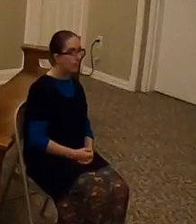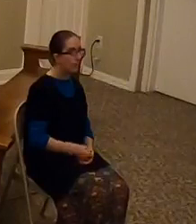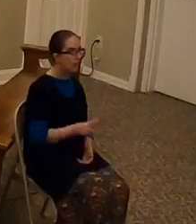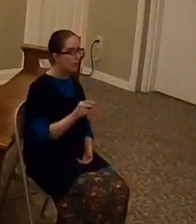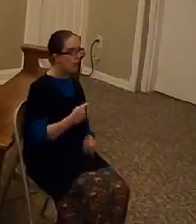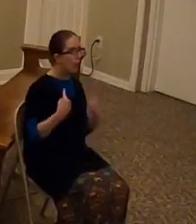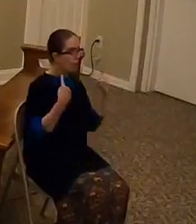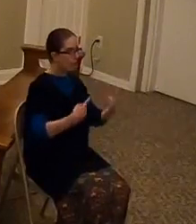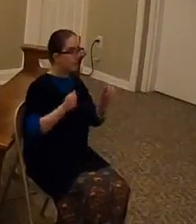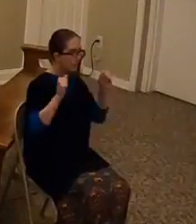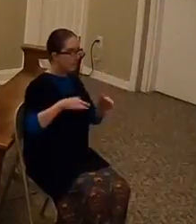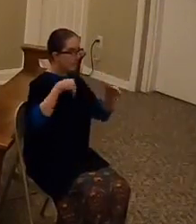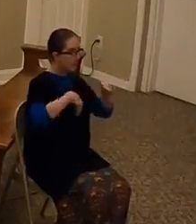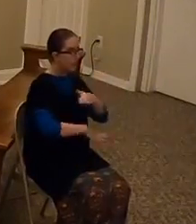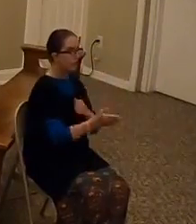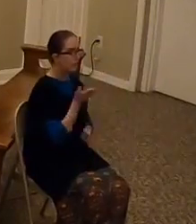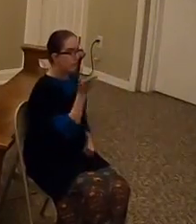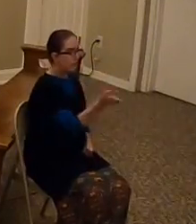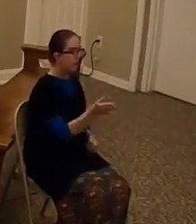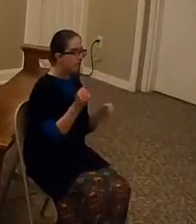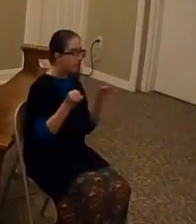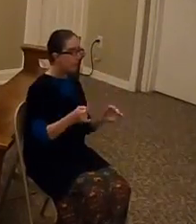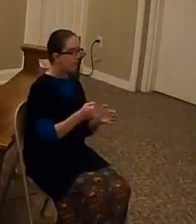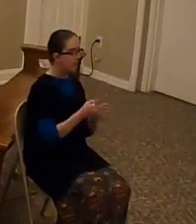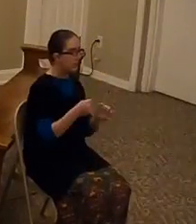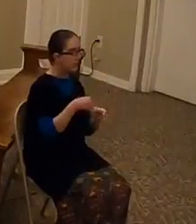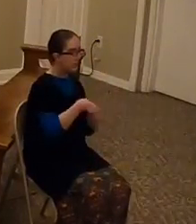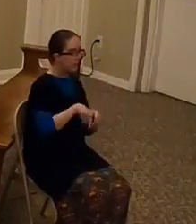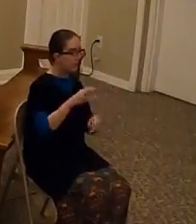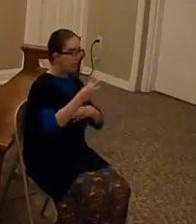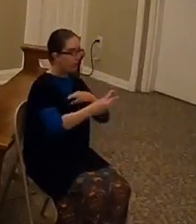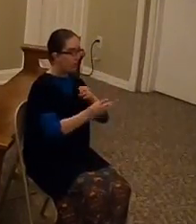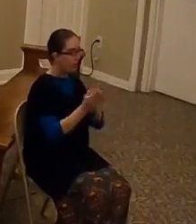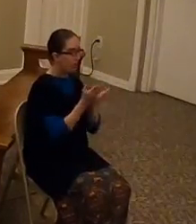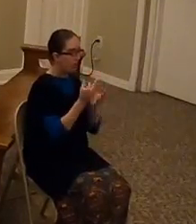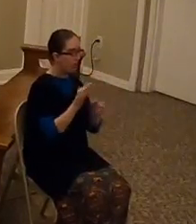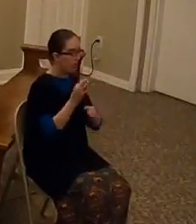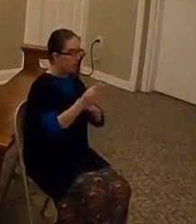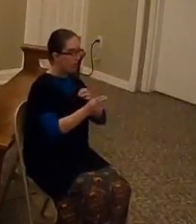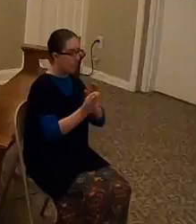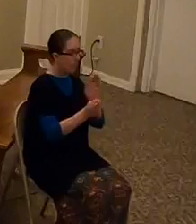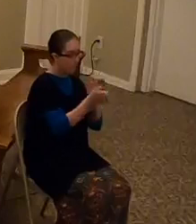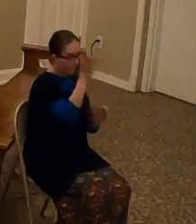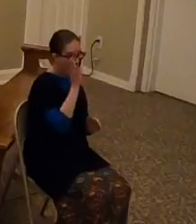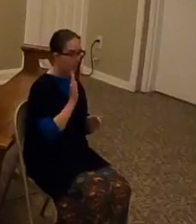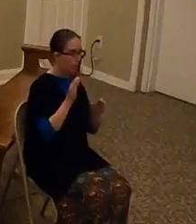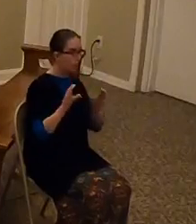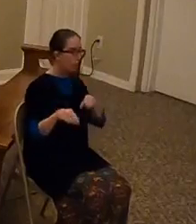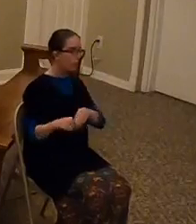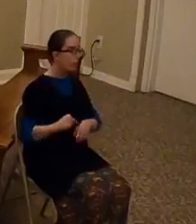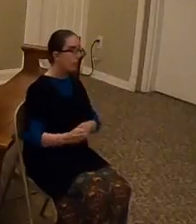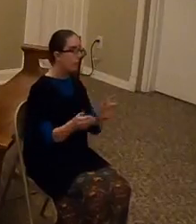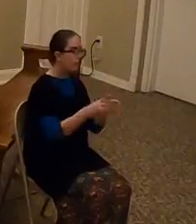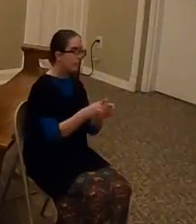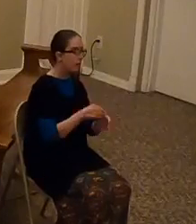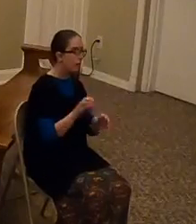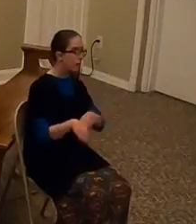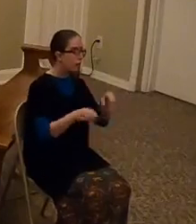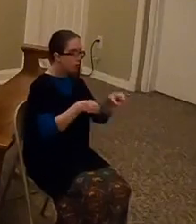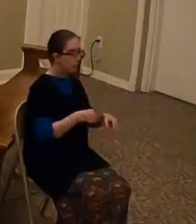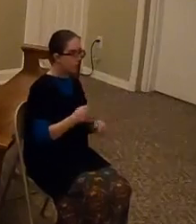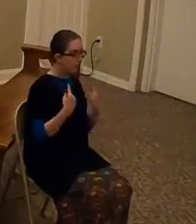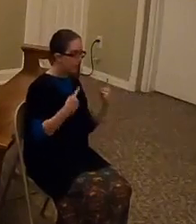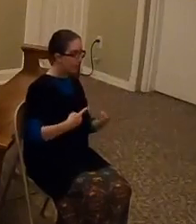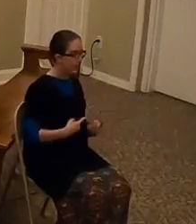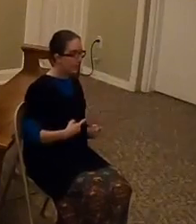Right. No sin can enter there. If it's in the Word of God and you're going against that, you're committing sin. I